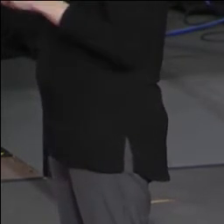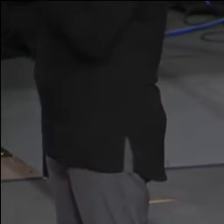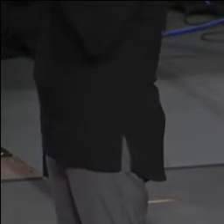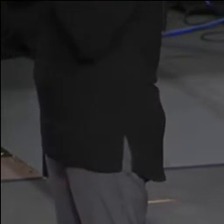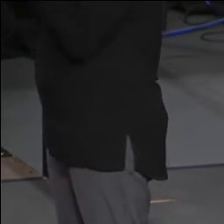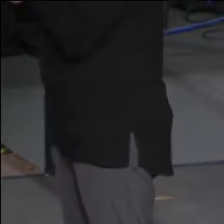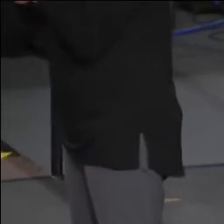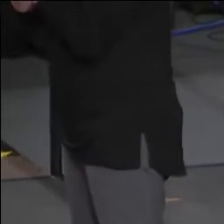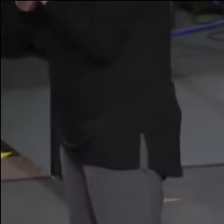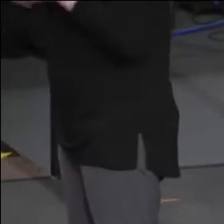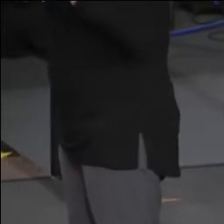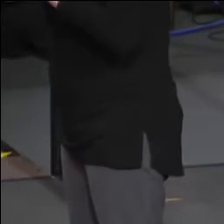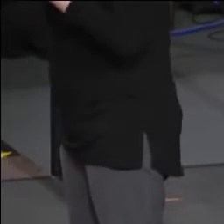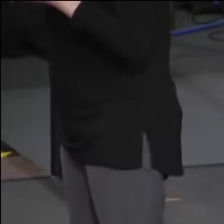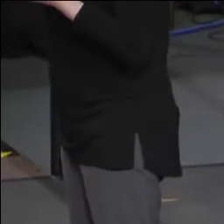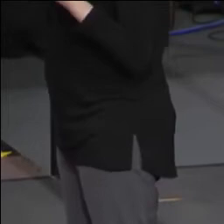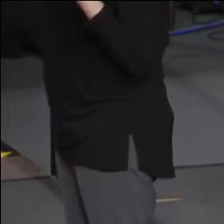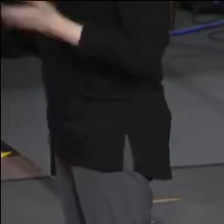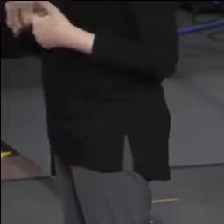us. Thank you.